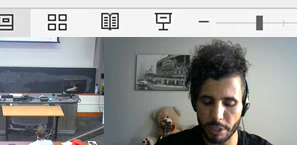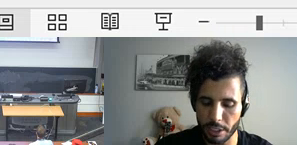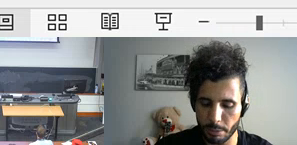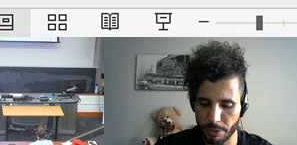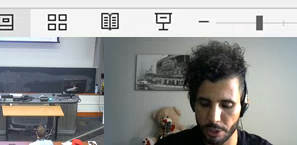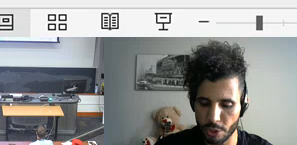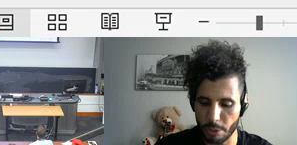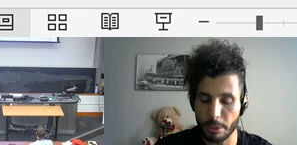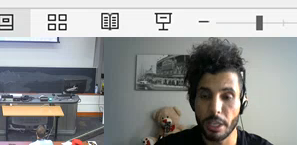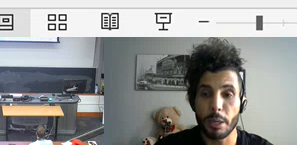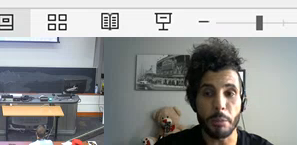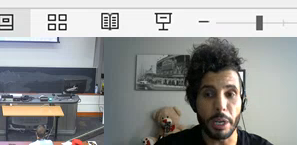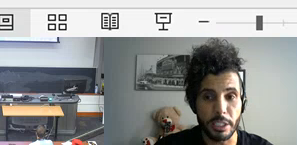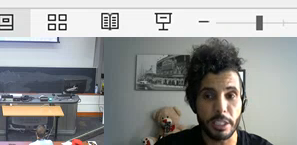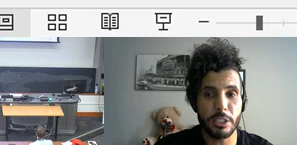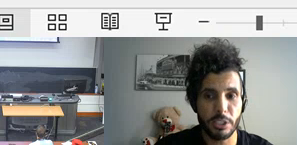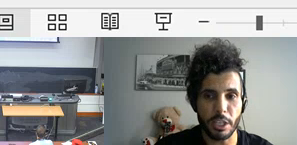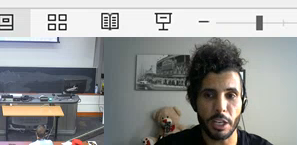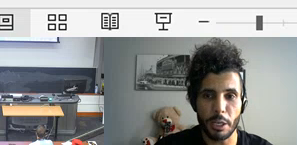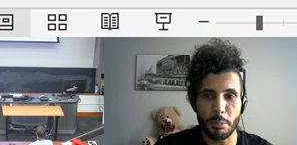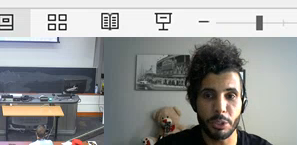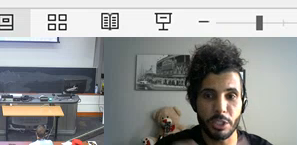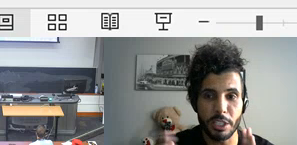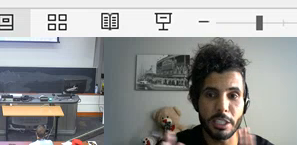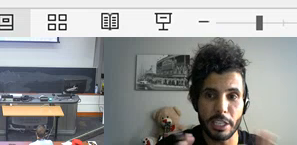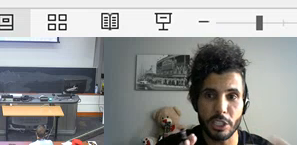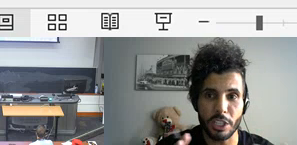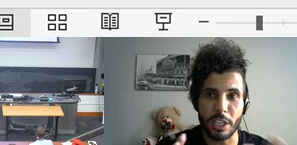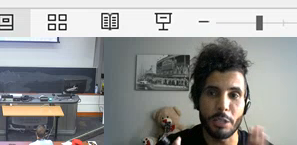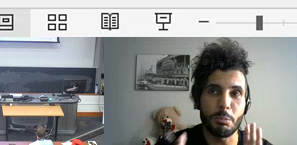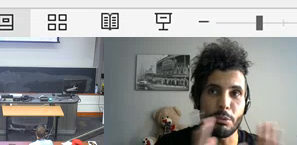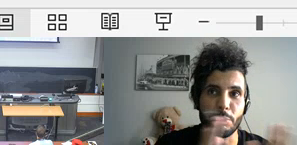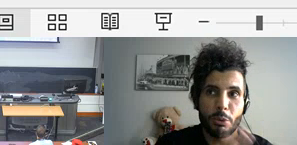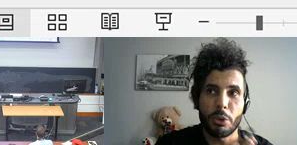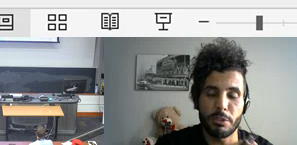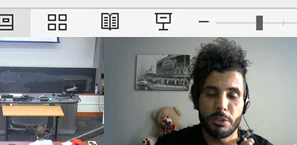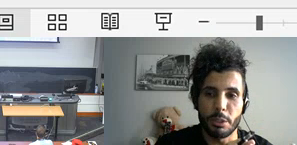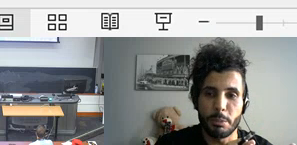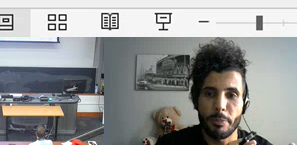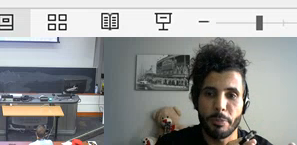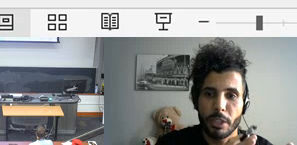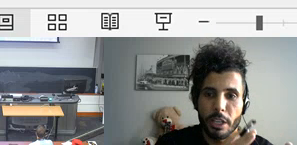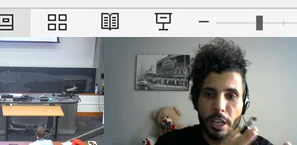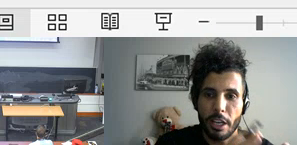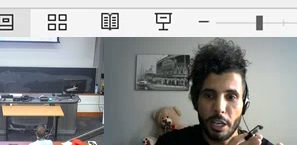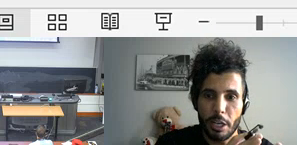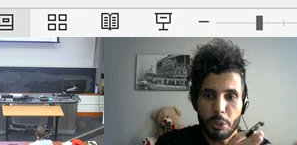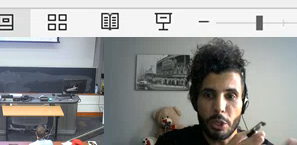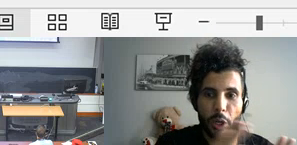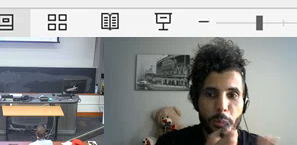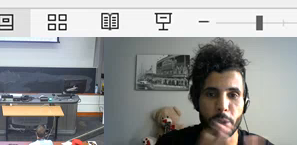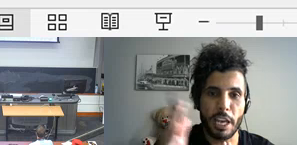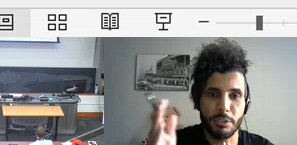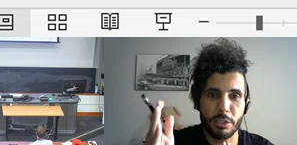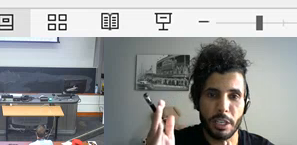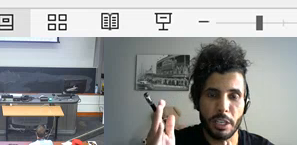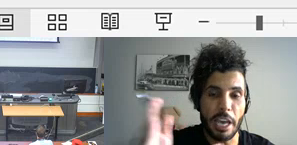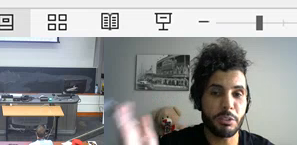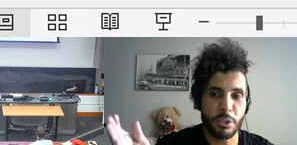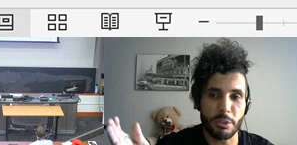created some difference too. My niece puts the negation before the verb. We all put it after the